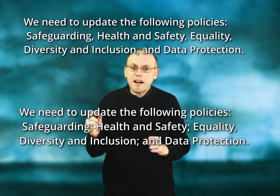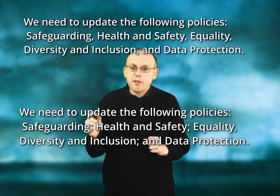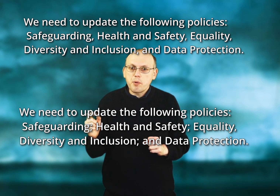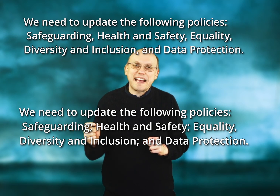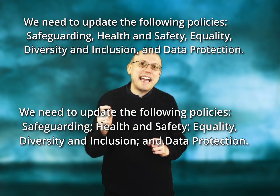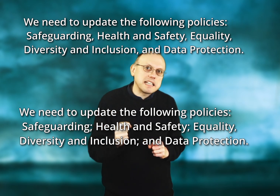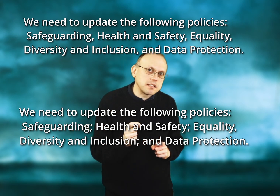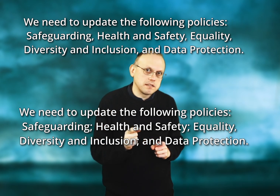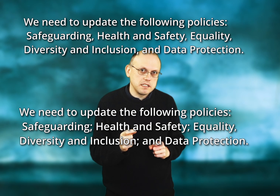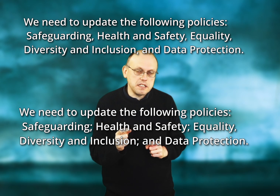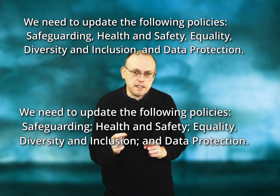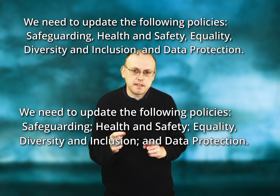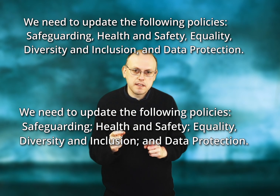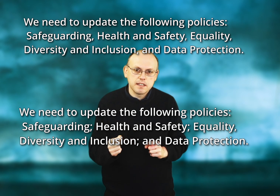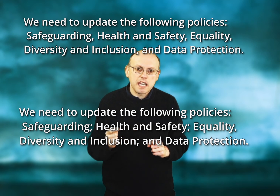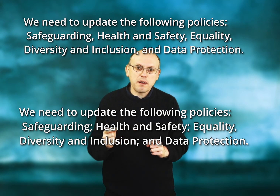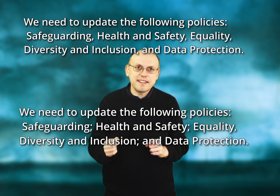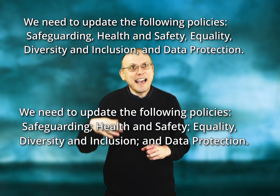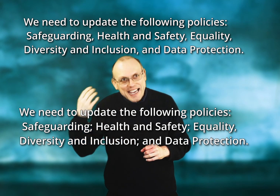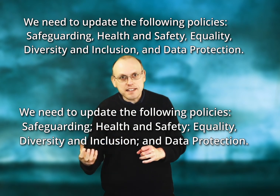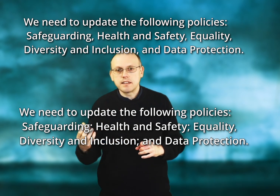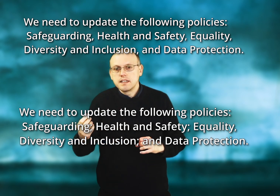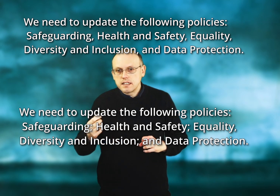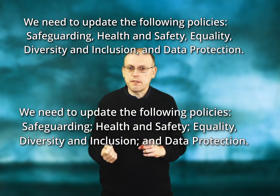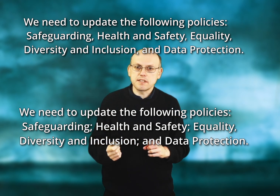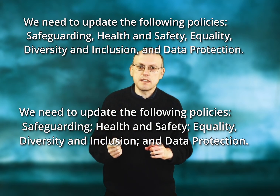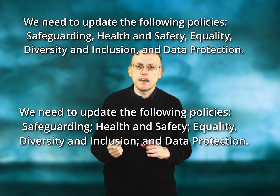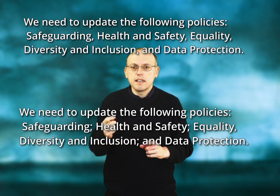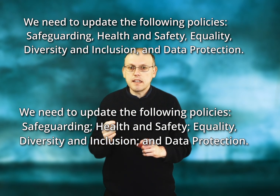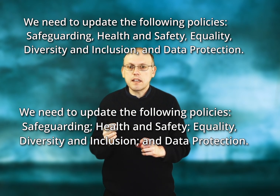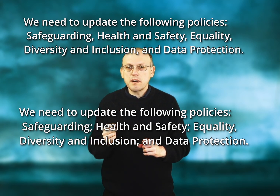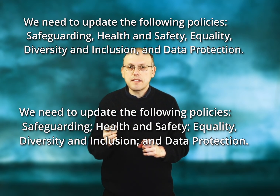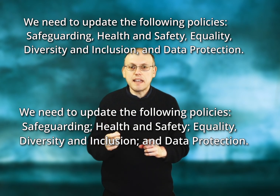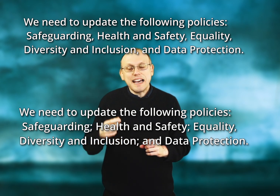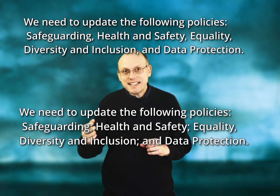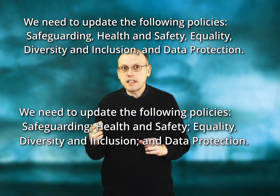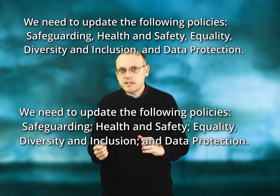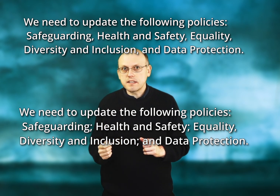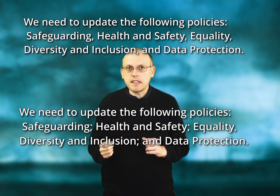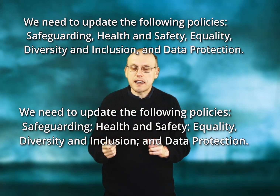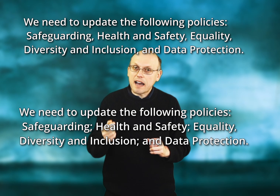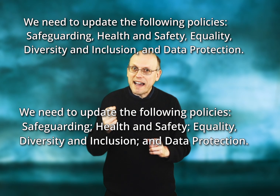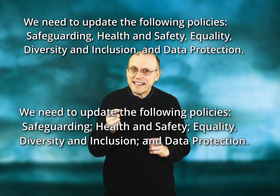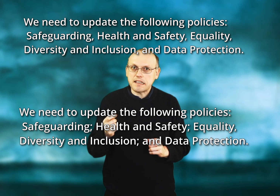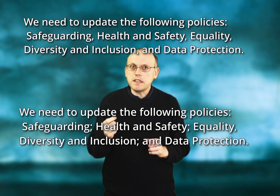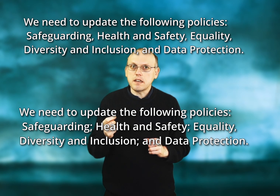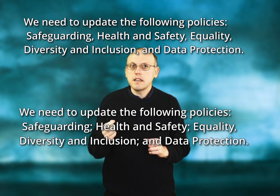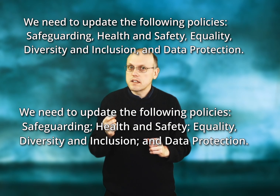word and in it. Diversity and inclusion. Diversity and inclusion. Our and here